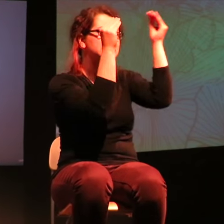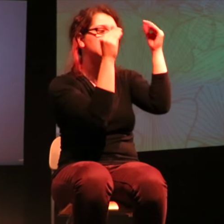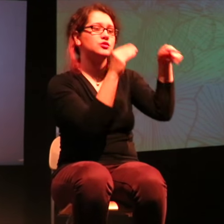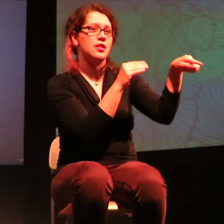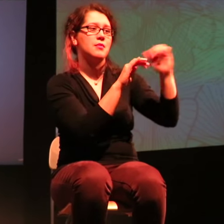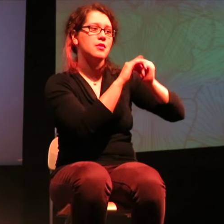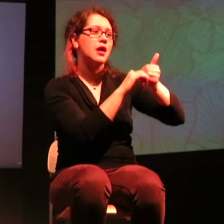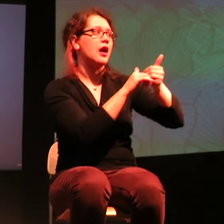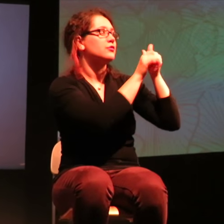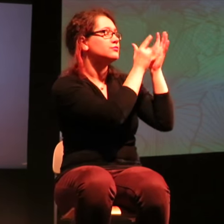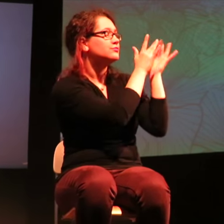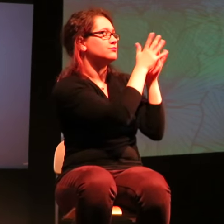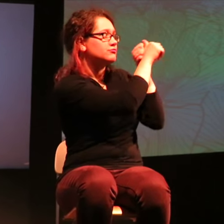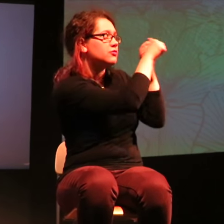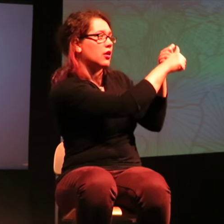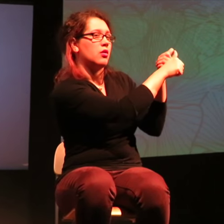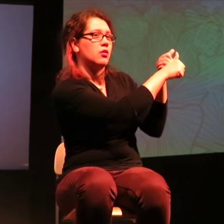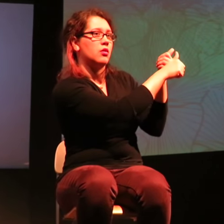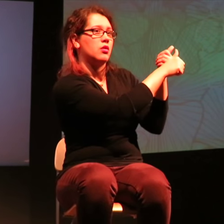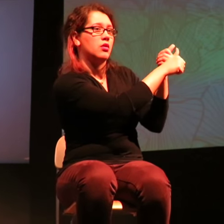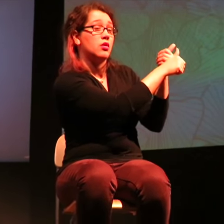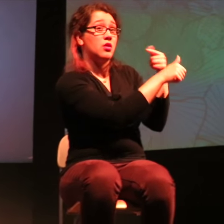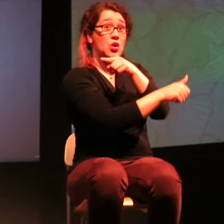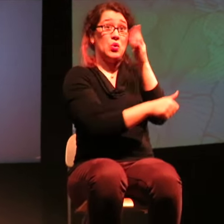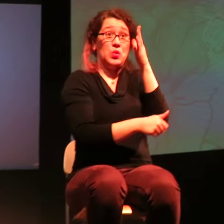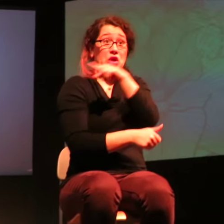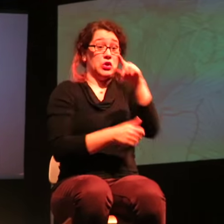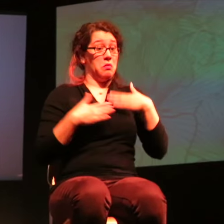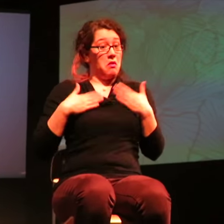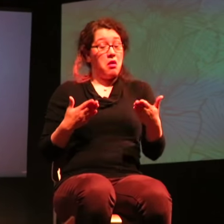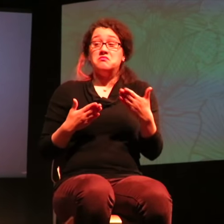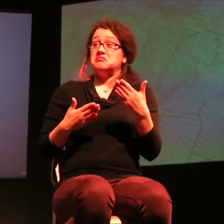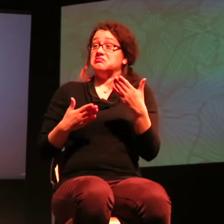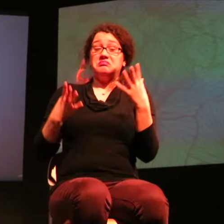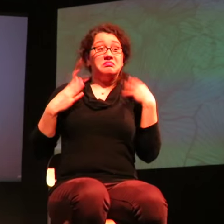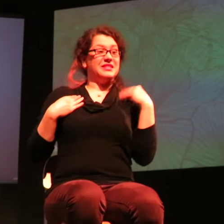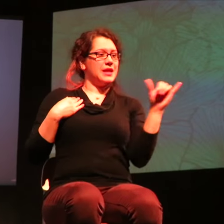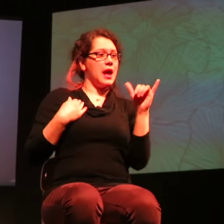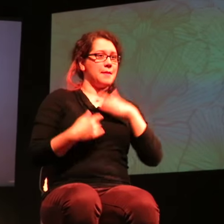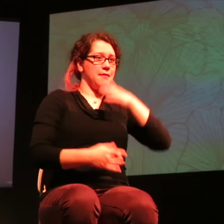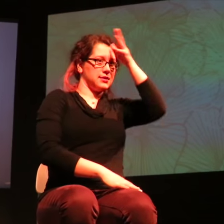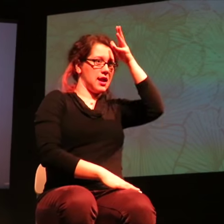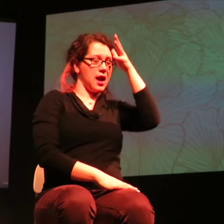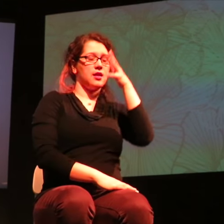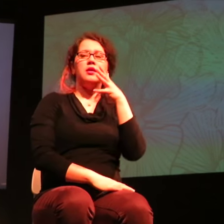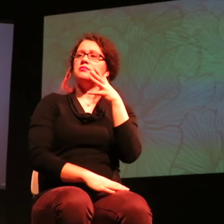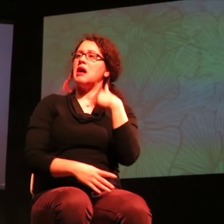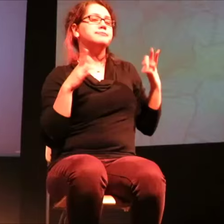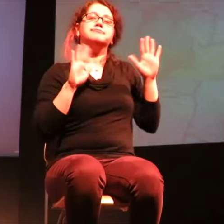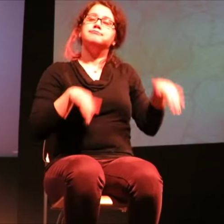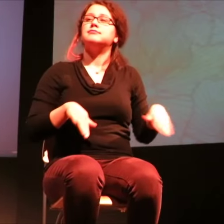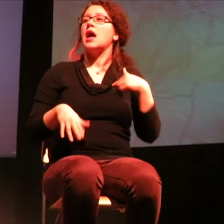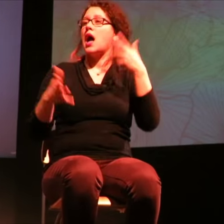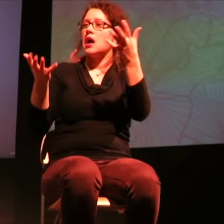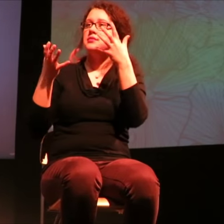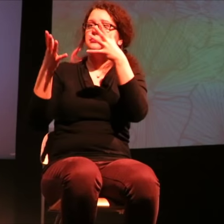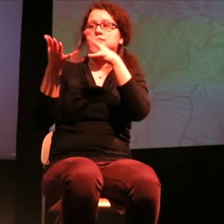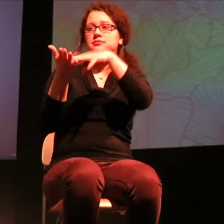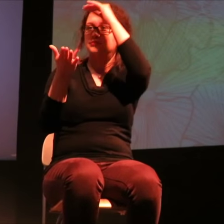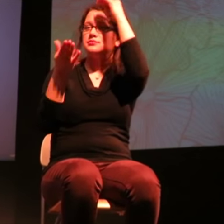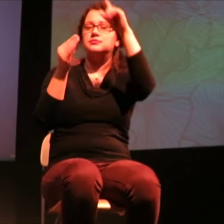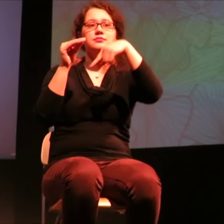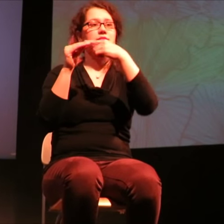Jesus? And will you be a person like Deprez who says, I don't care how old I am, it doesn't matter whether I'm young or to learn